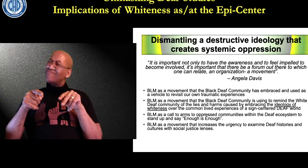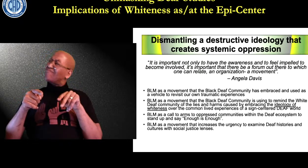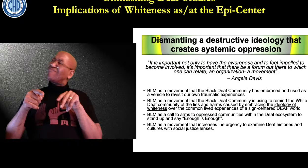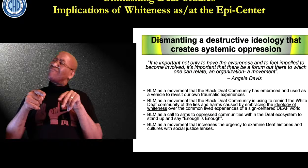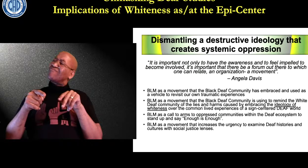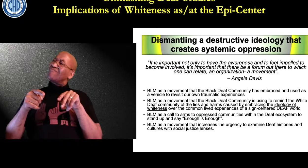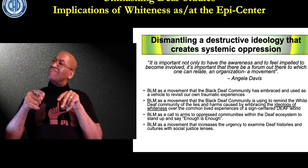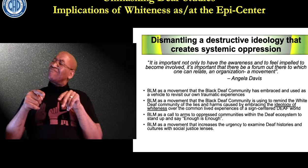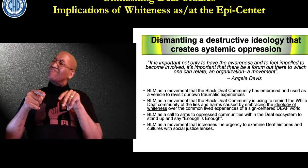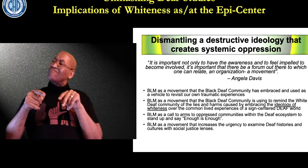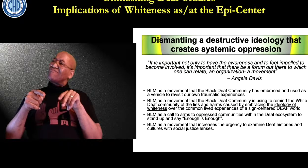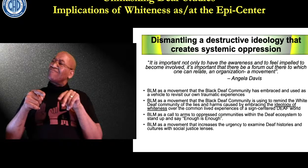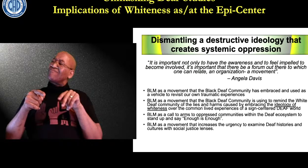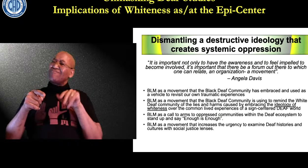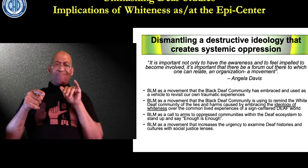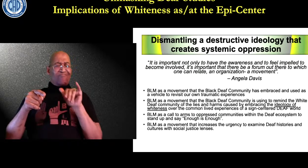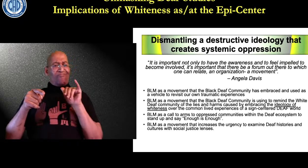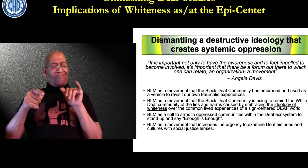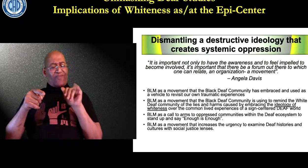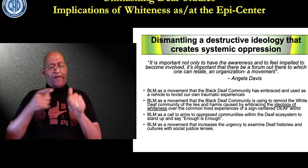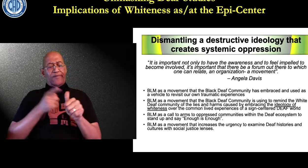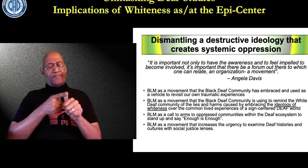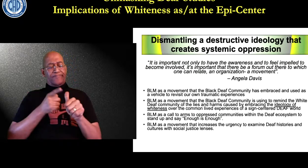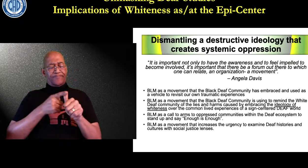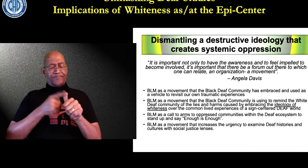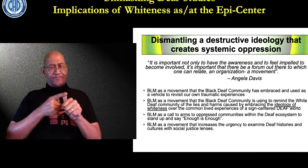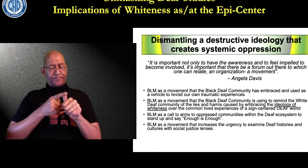Last spring, that happened as well.